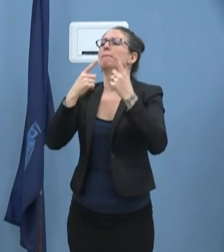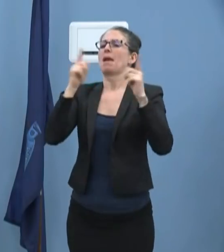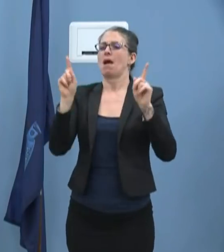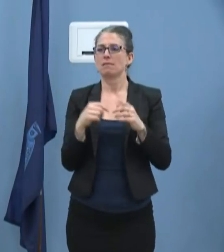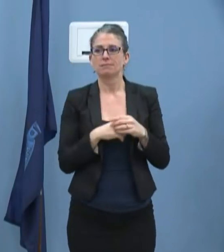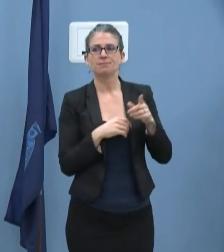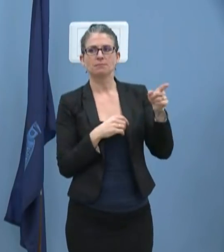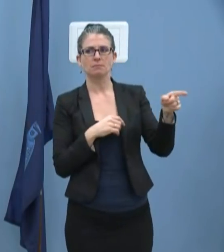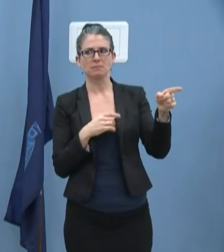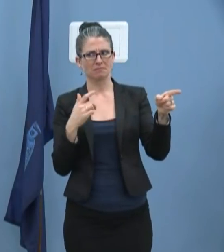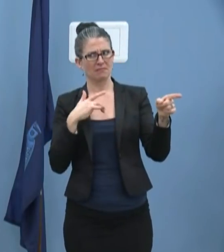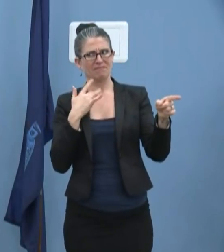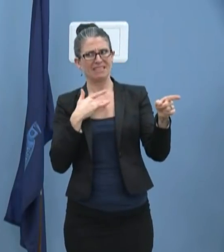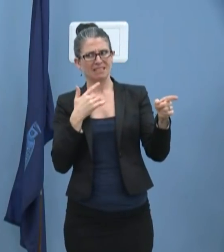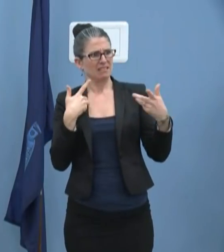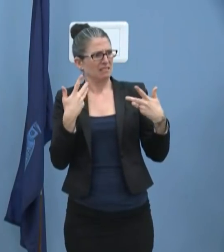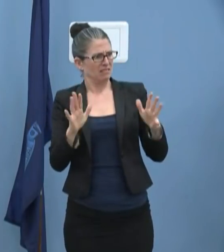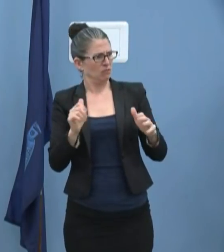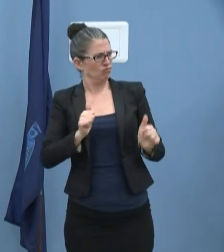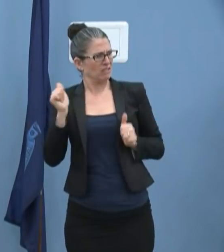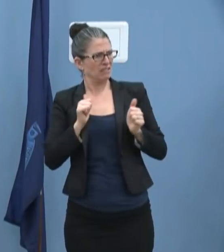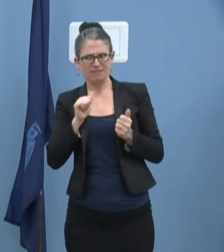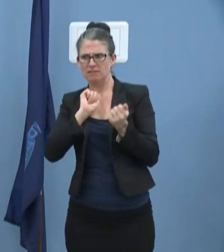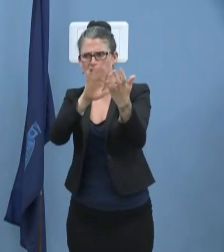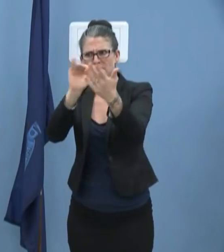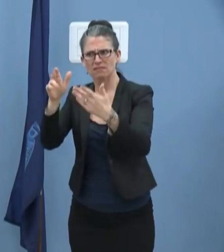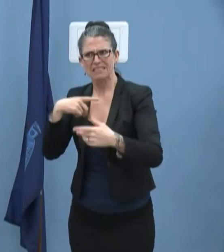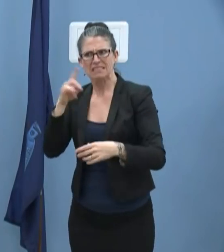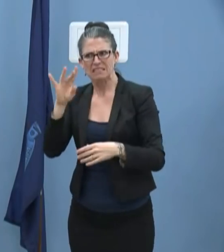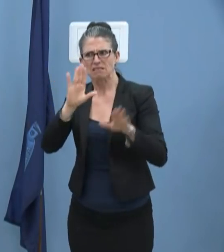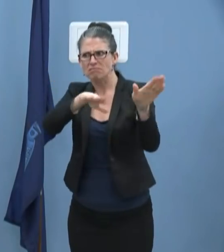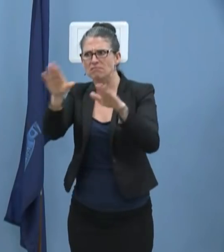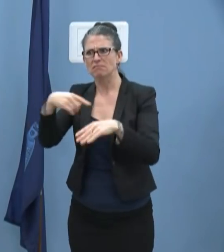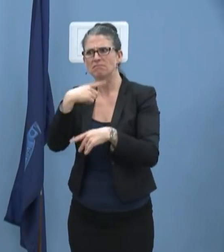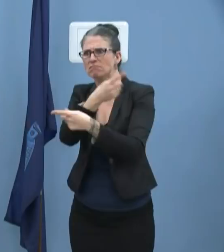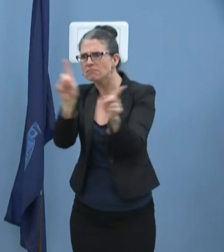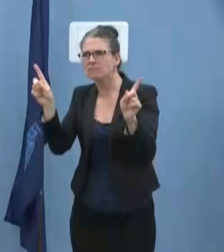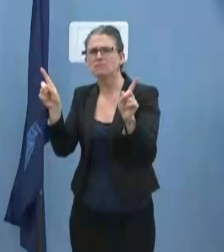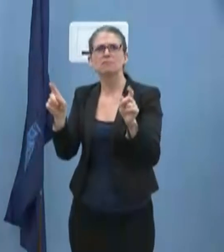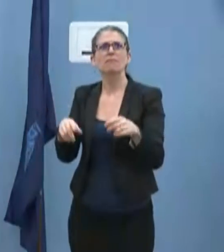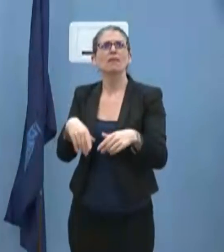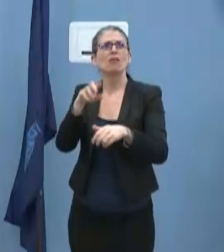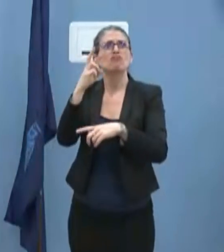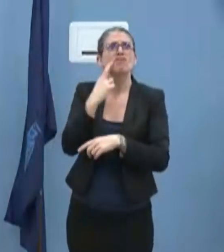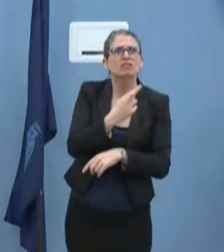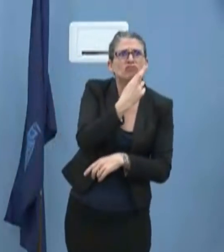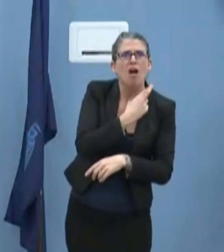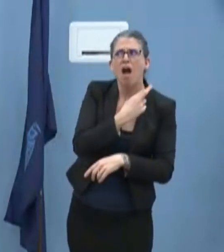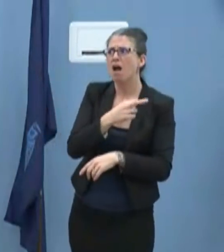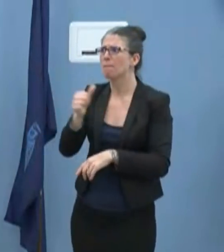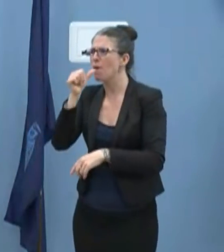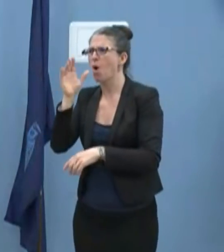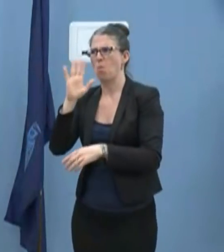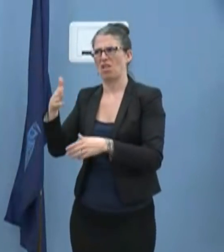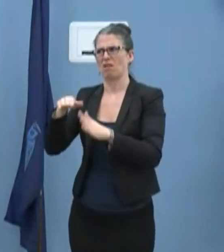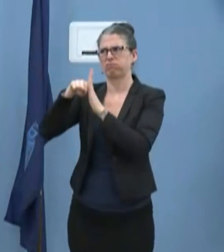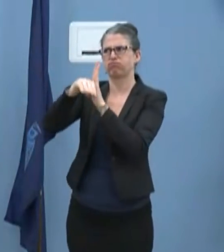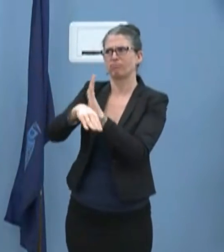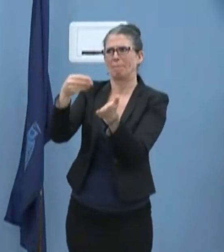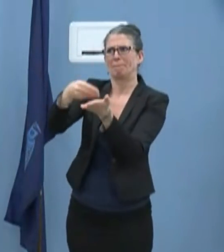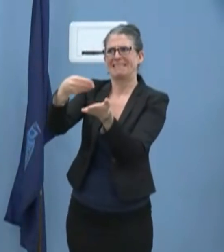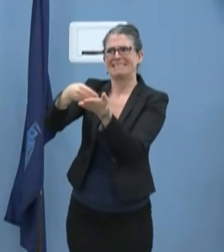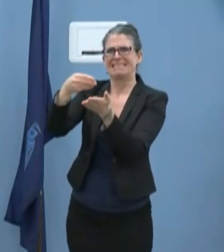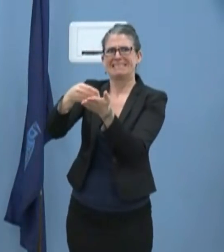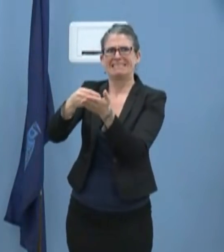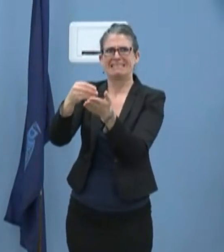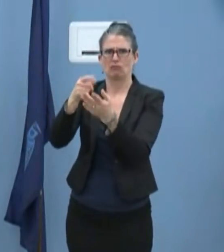bars who are going to be losing tremendous business. This is pretty aggressive action. Telling people they can't congregate in groups of more than